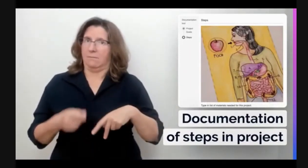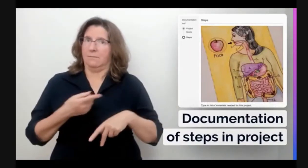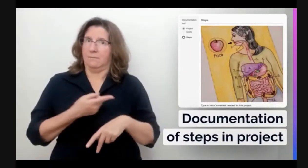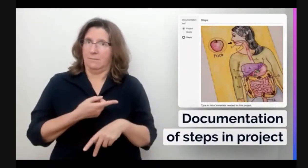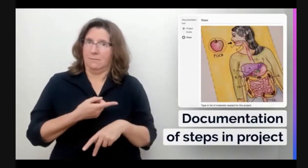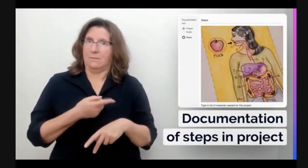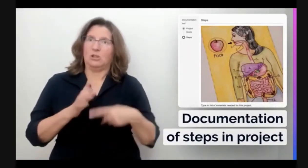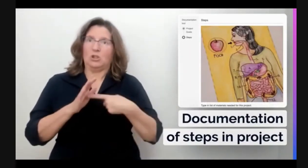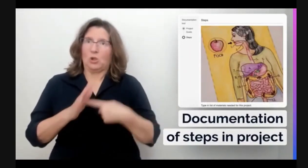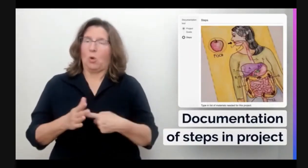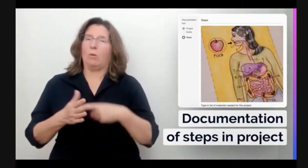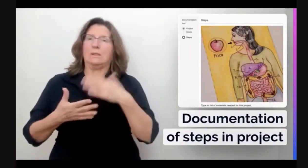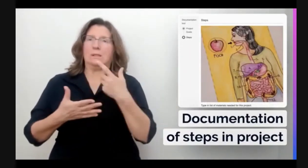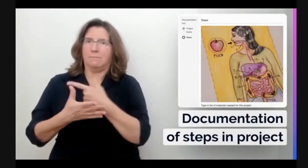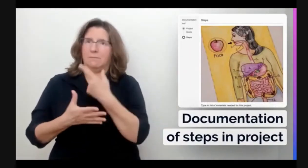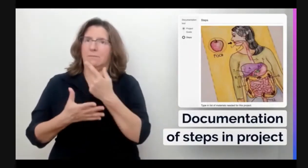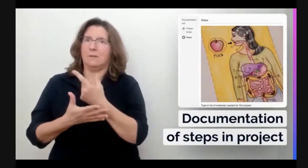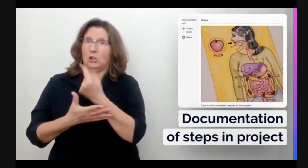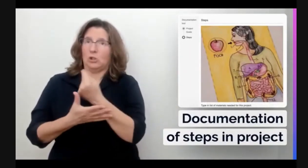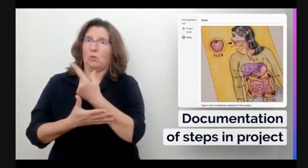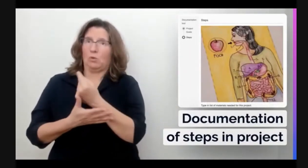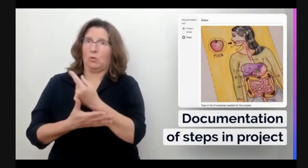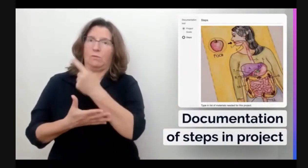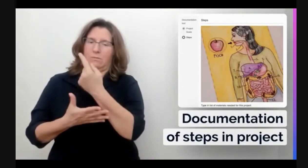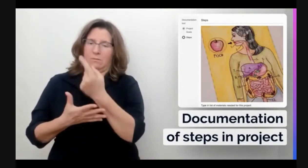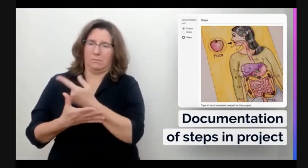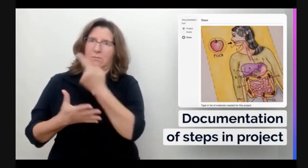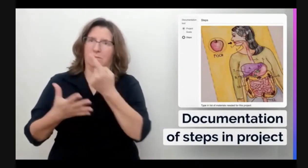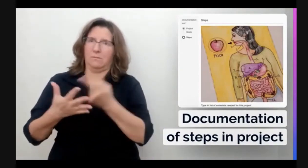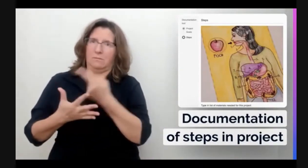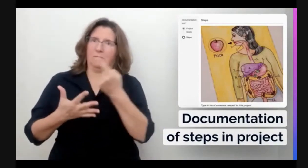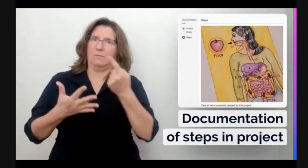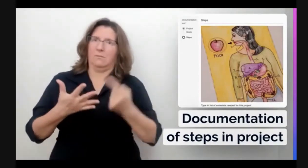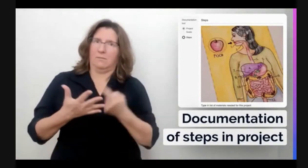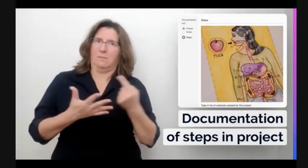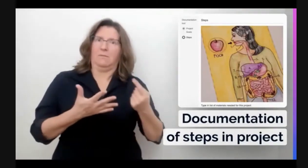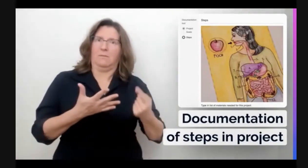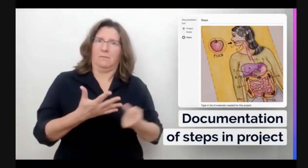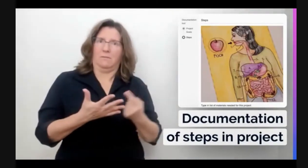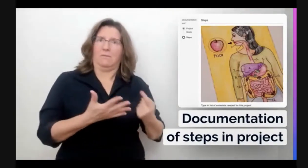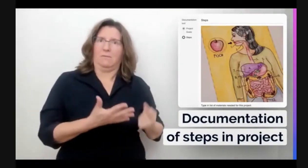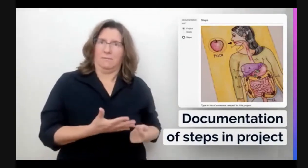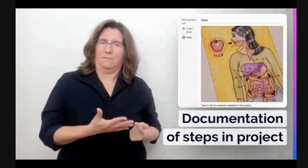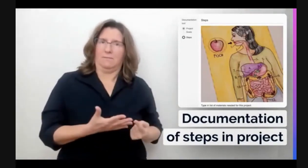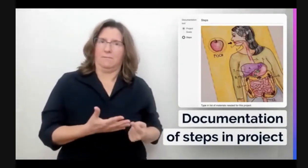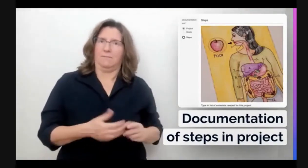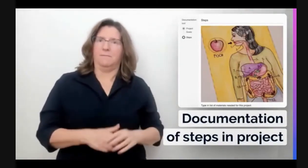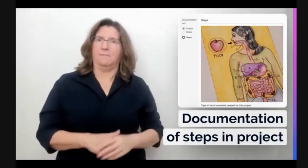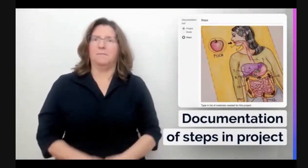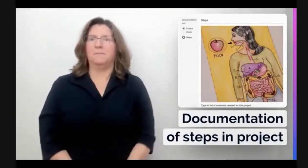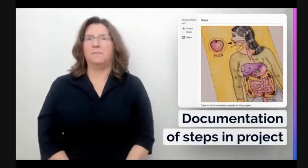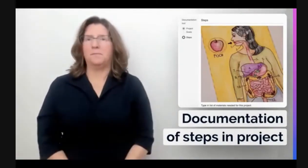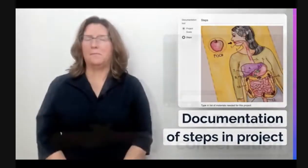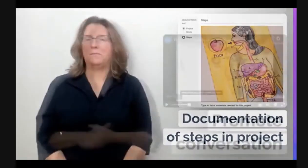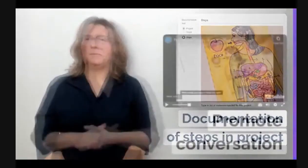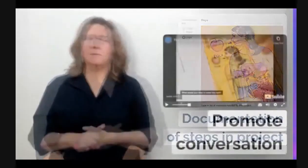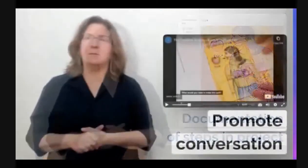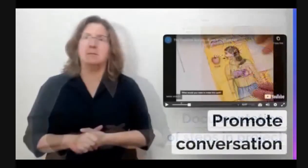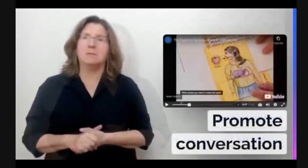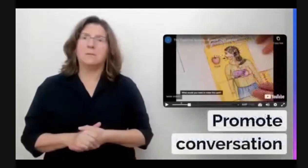The H5P timeline tool can be used to help with the documentation of the steps of the project.